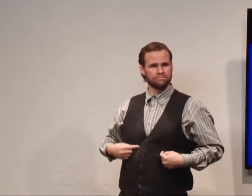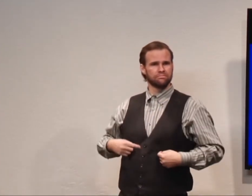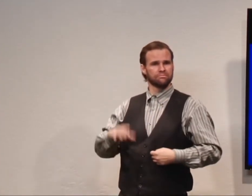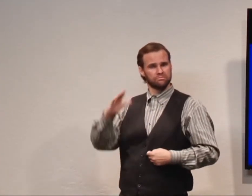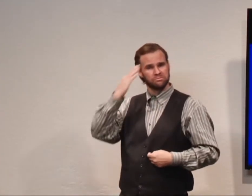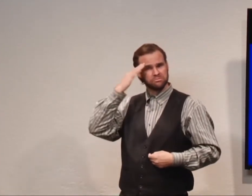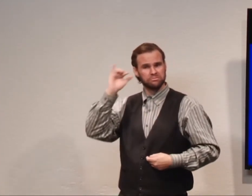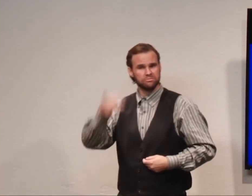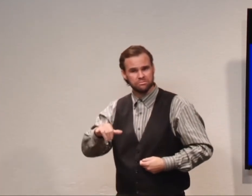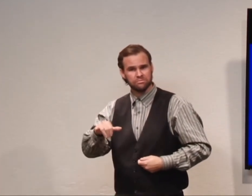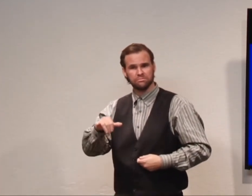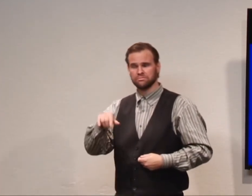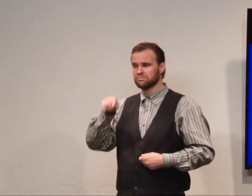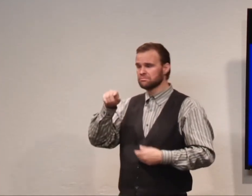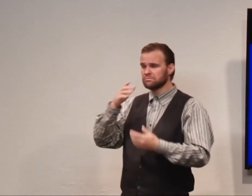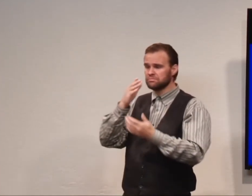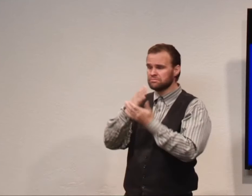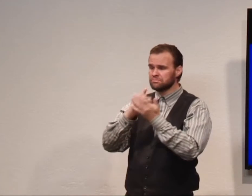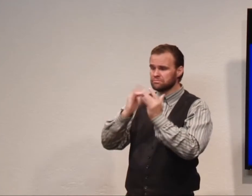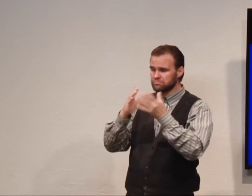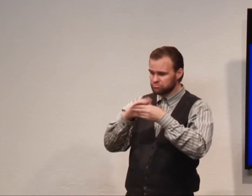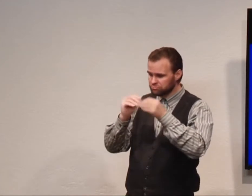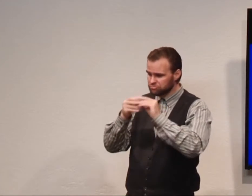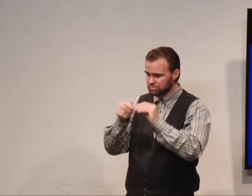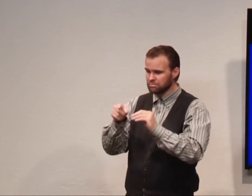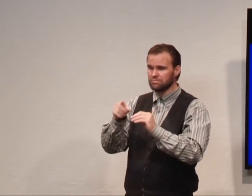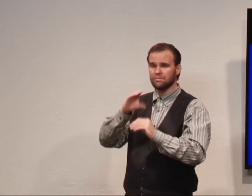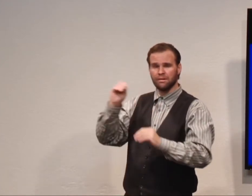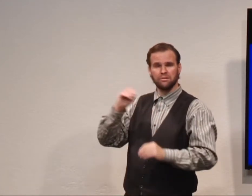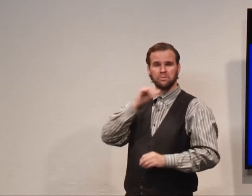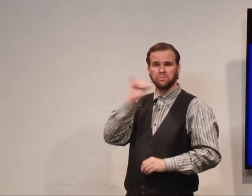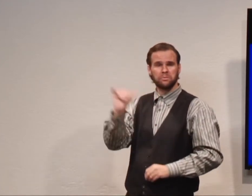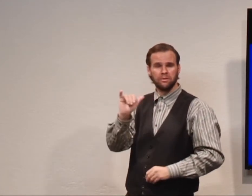This is what the angels are singing about Jesus Christ.